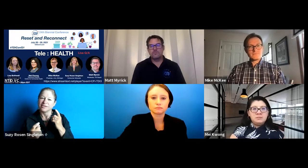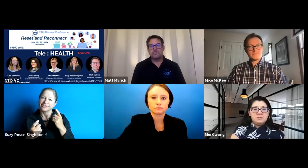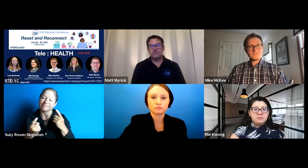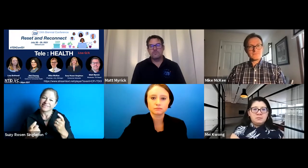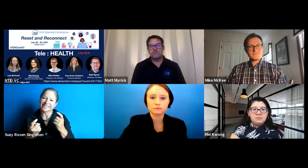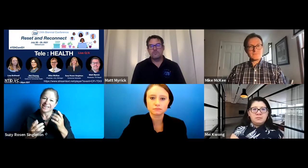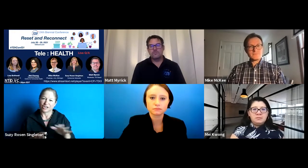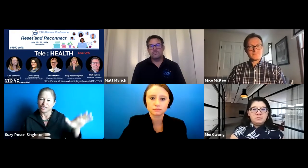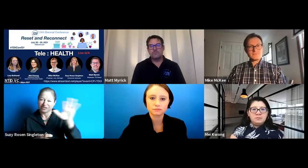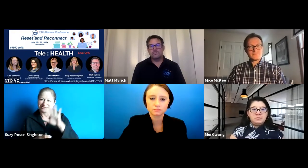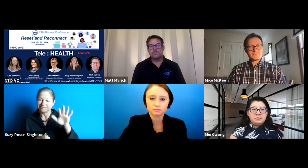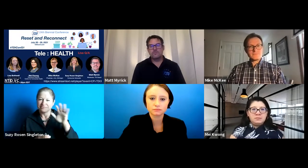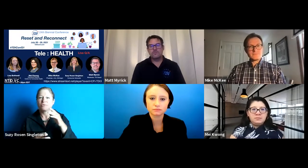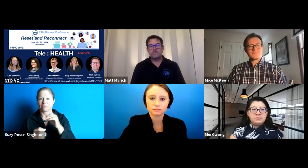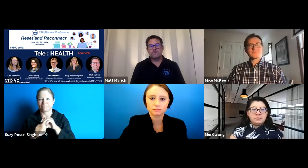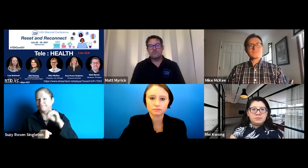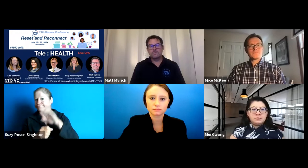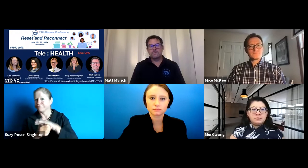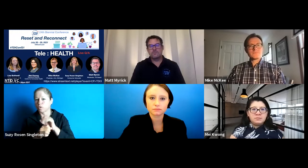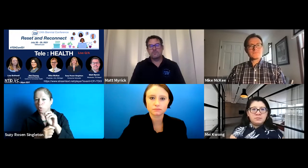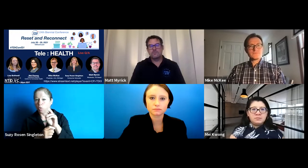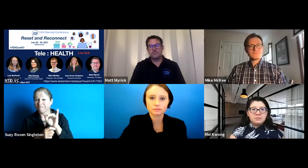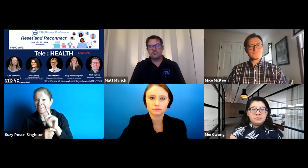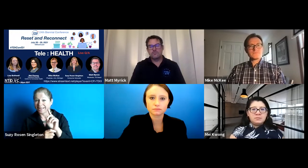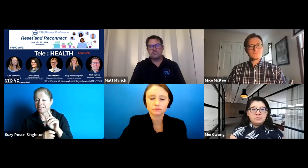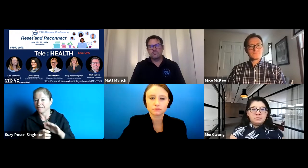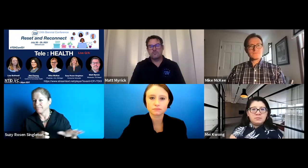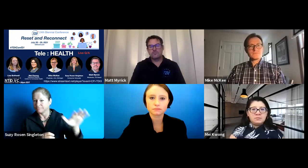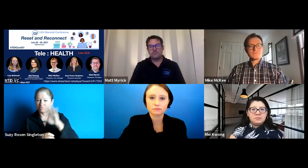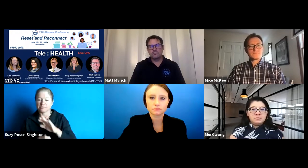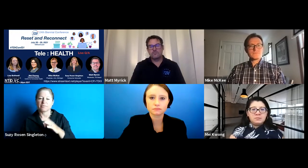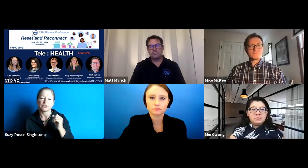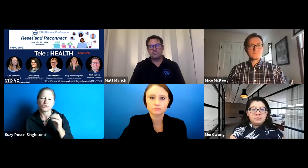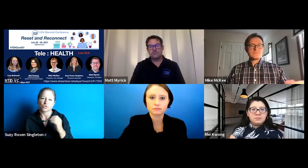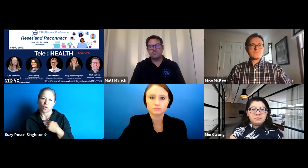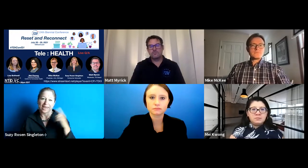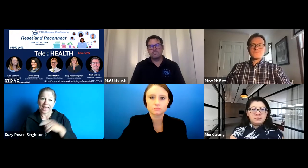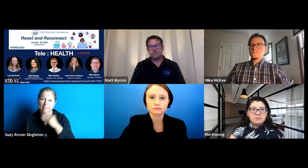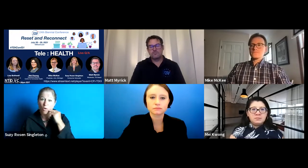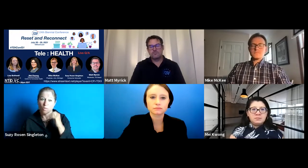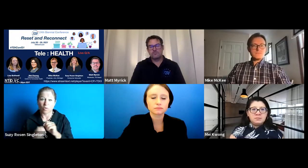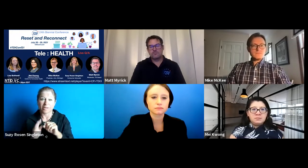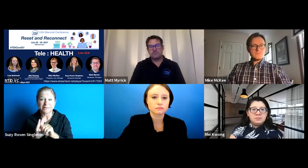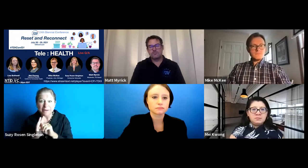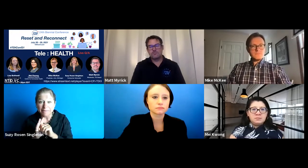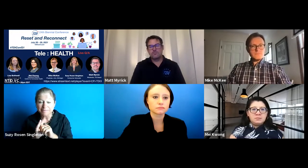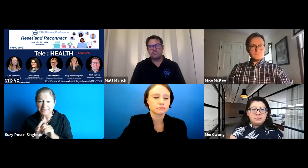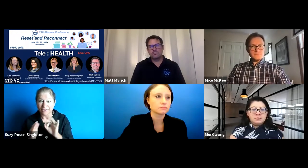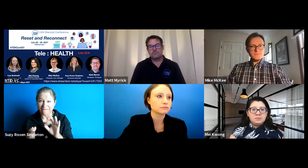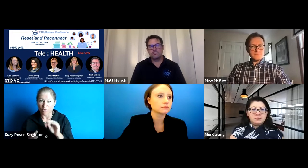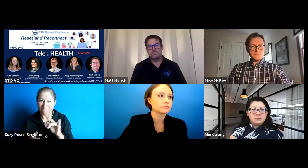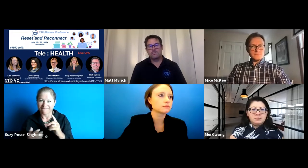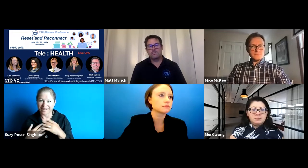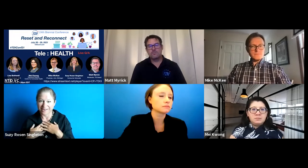kind of hot spots for skiers, and had an outbreak of COVID. So having